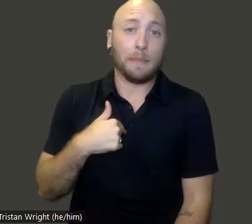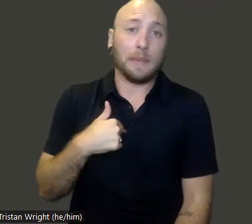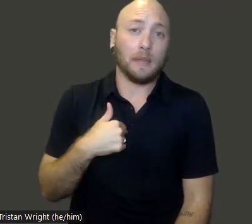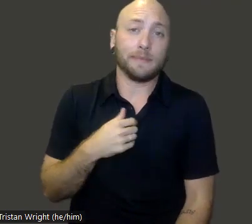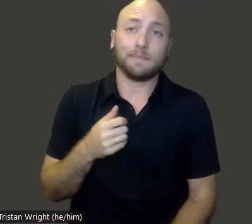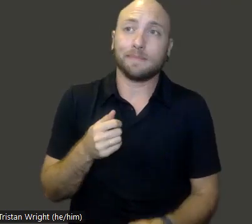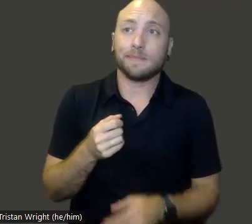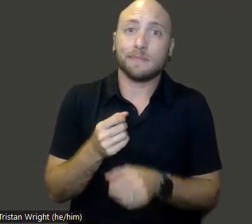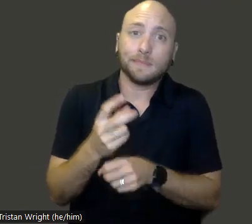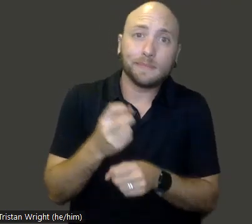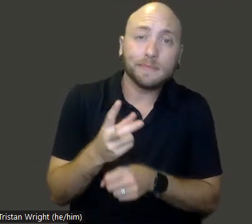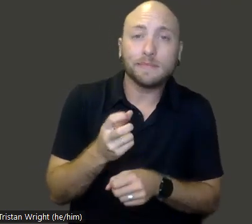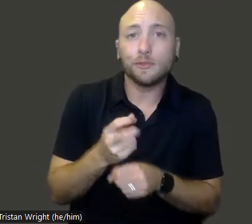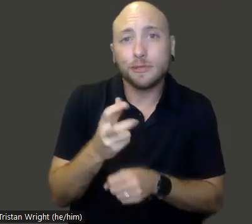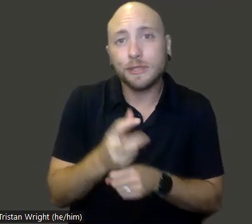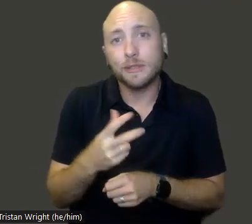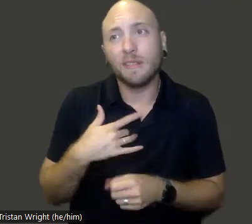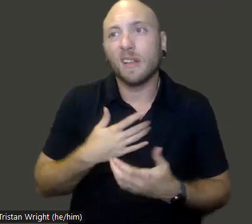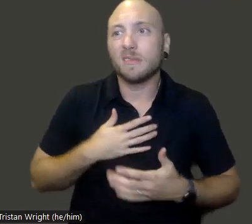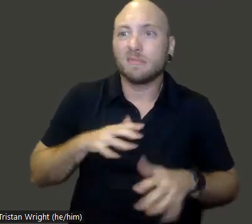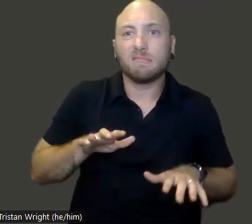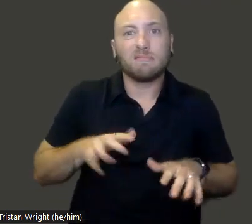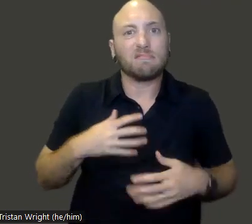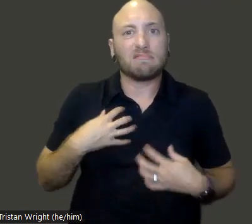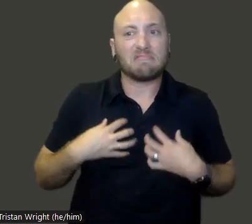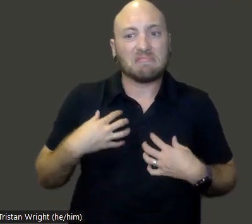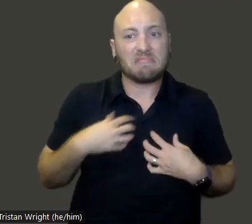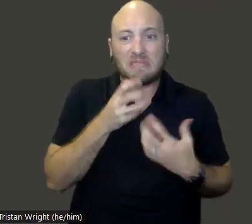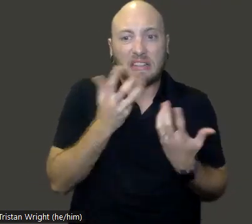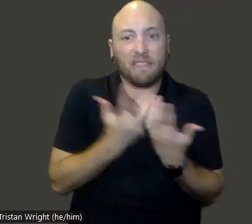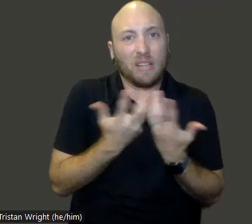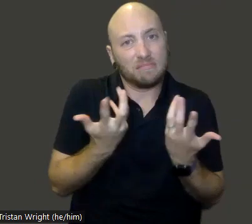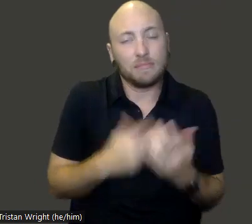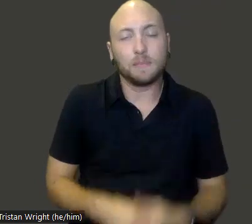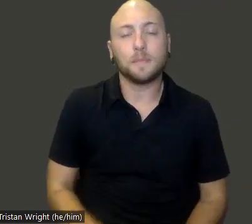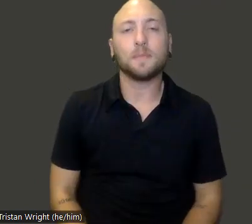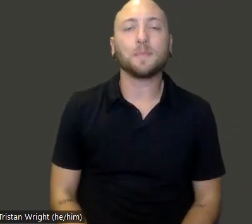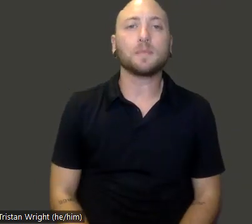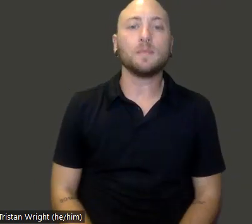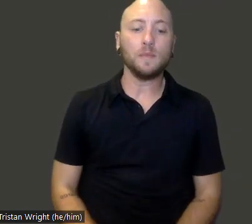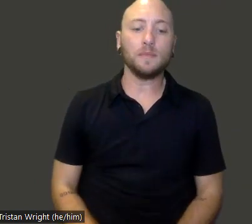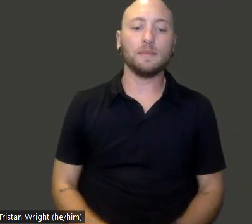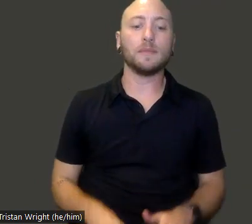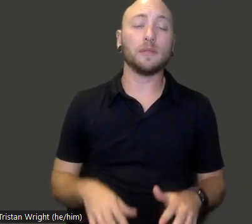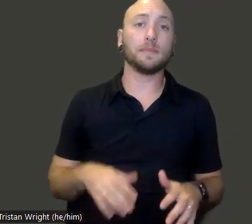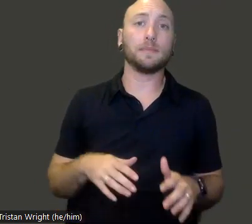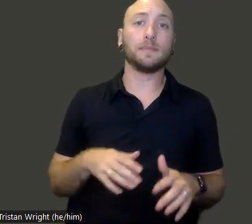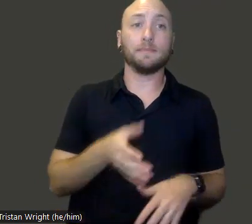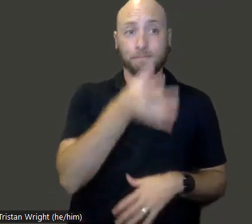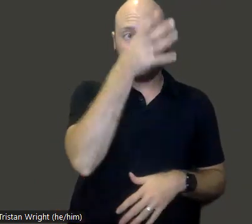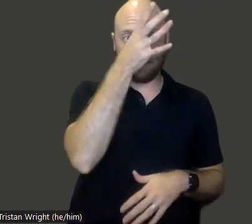And, you know, so in my growing up in my family, my dad